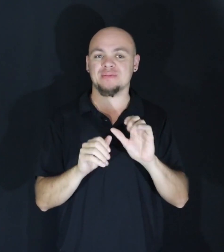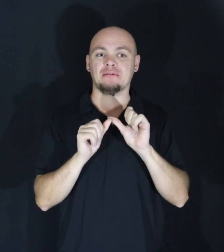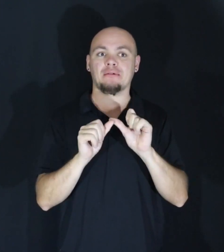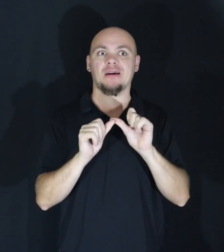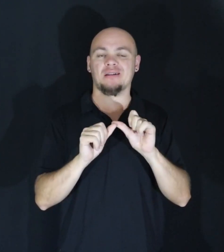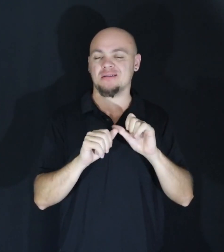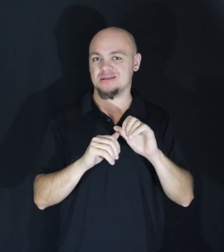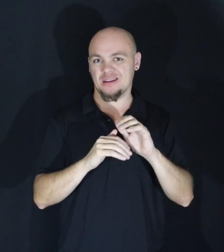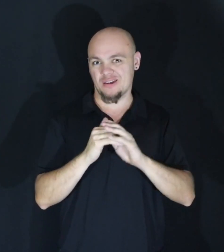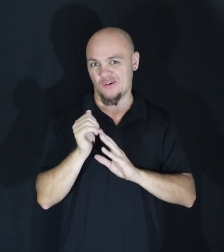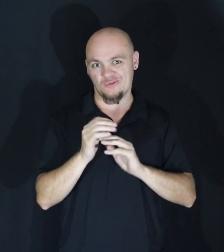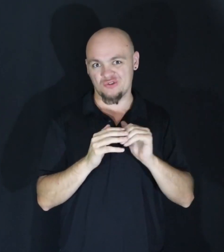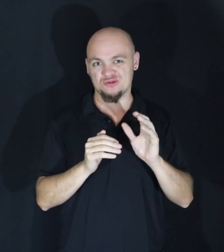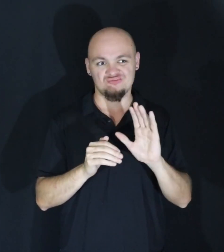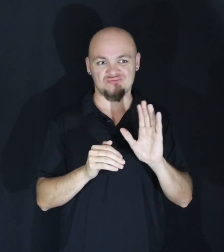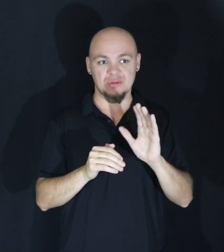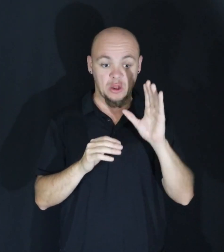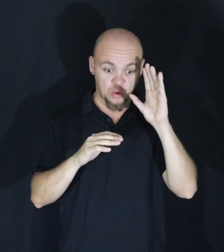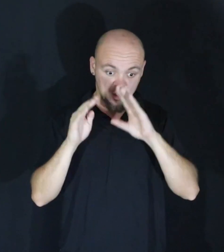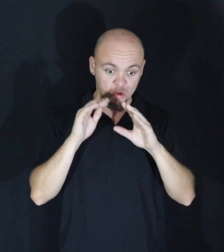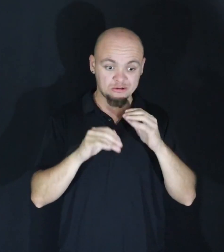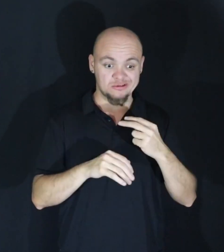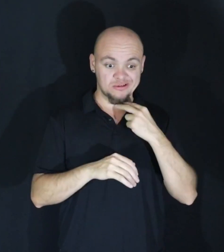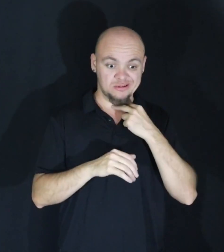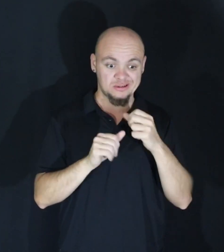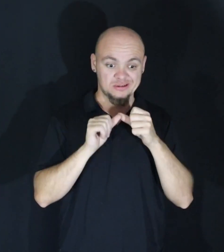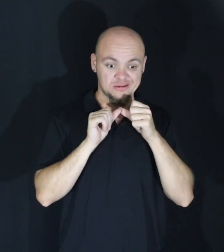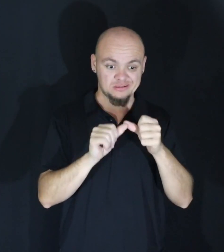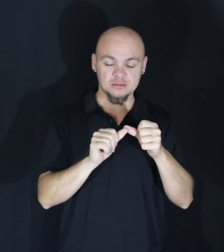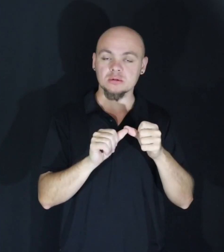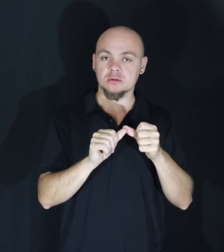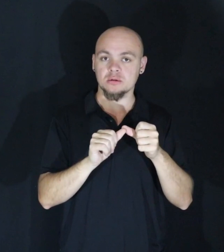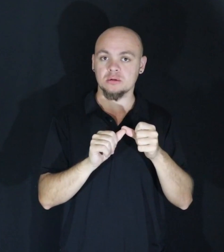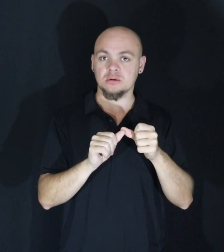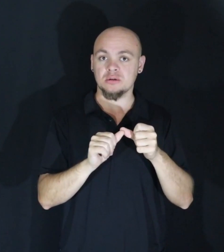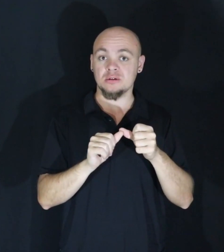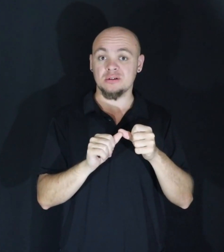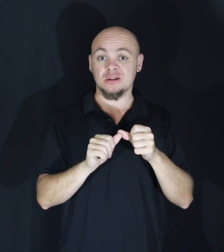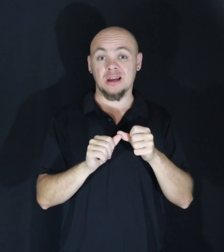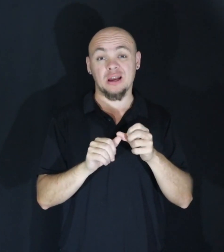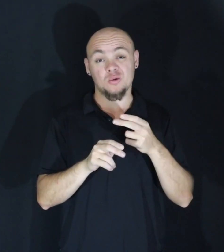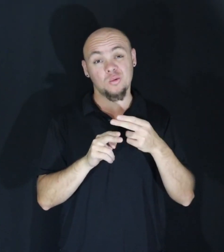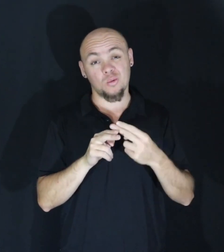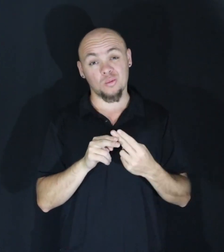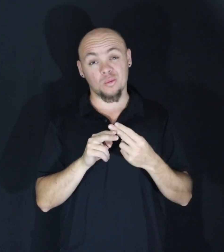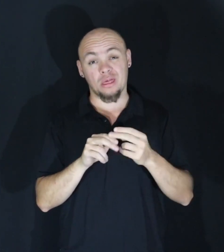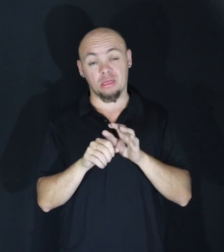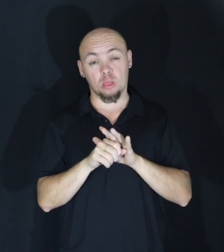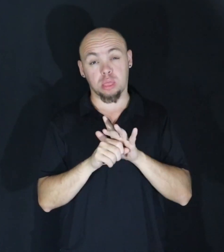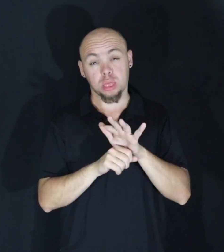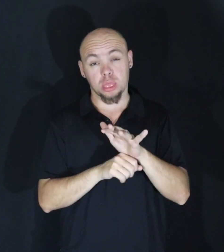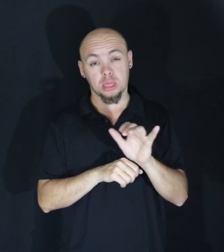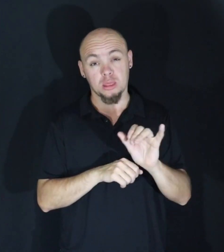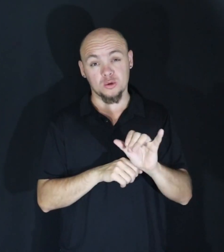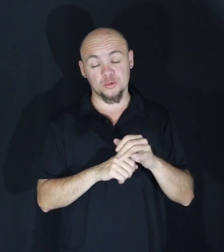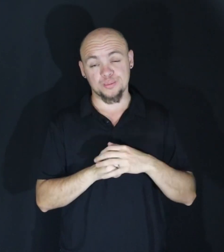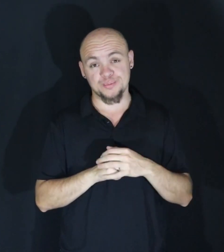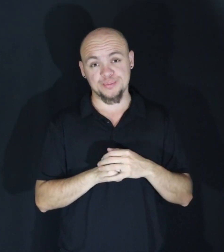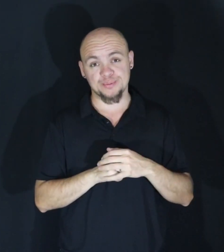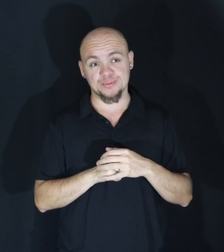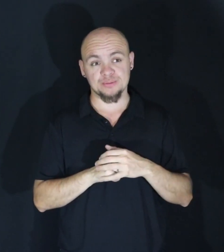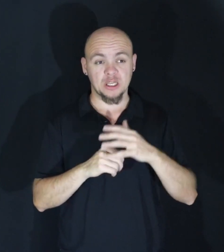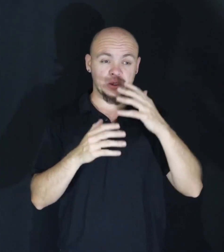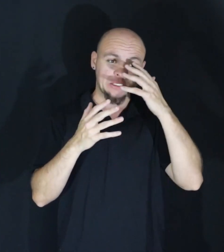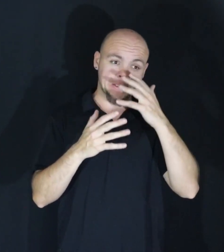comfort. We're still stuck with our worries and maybe excess weight. Enough doom and